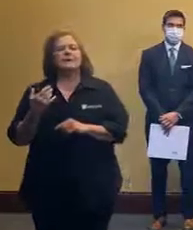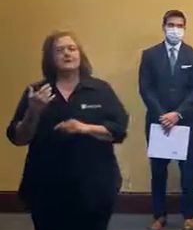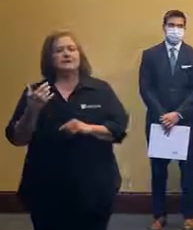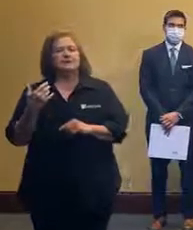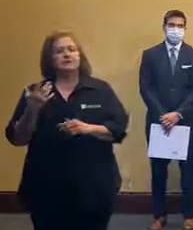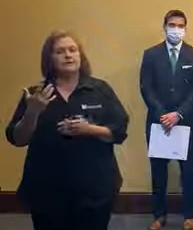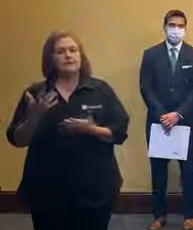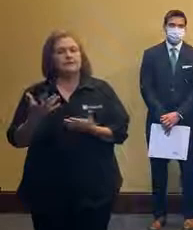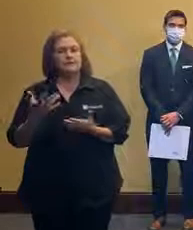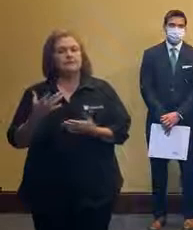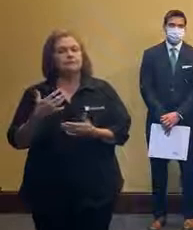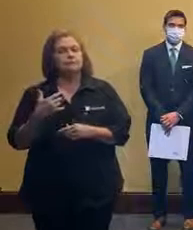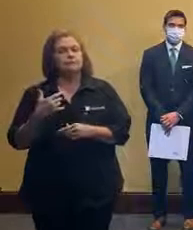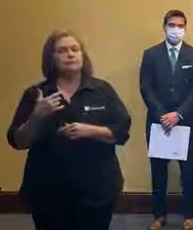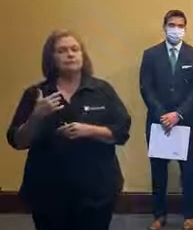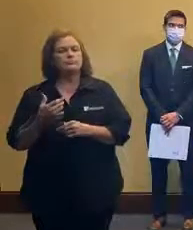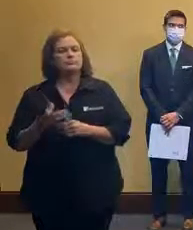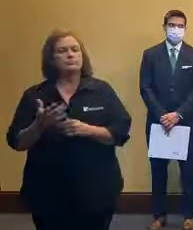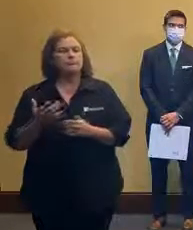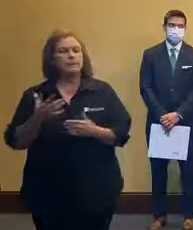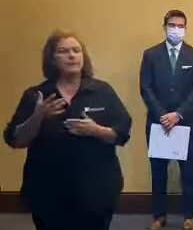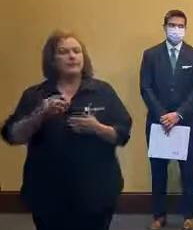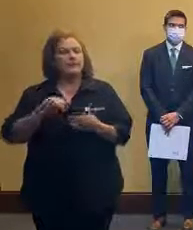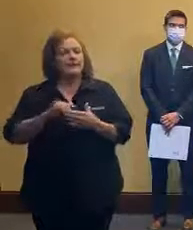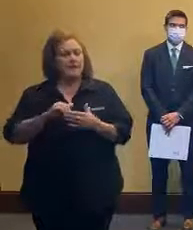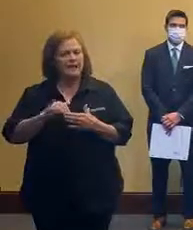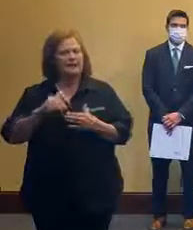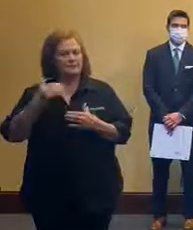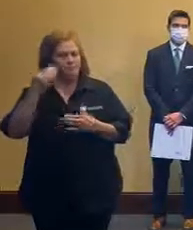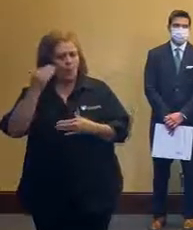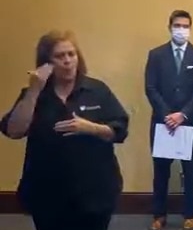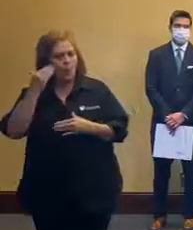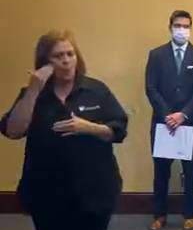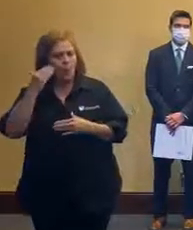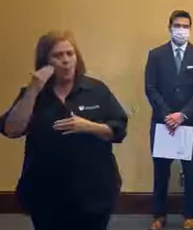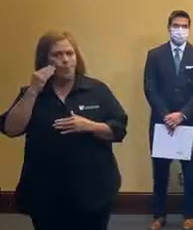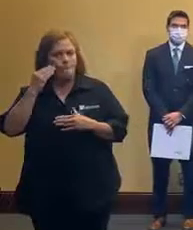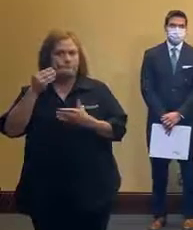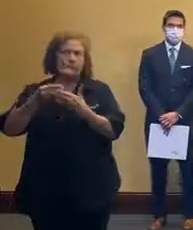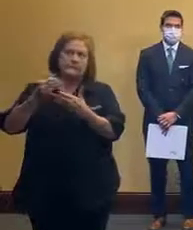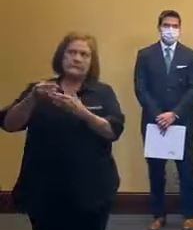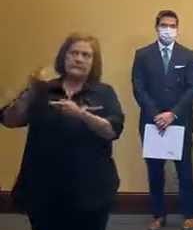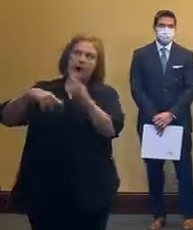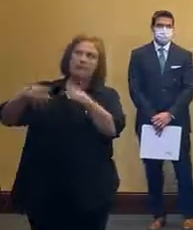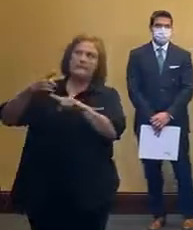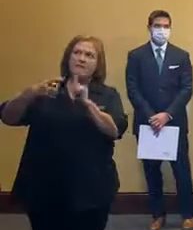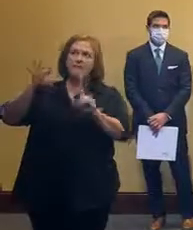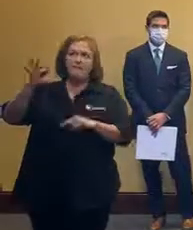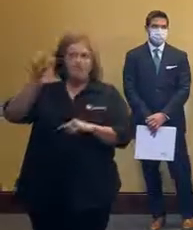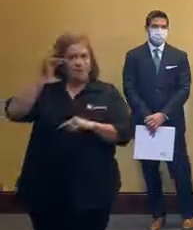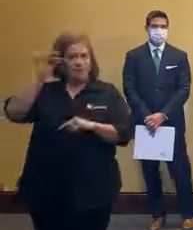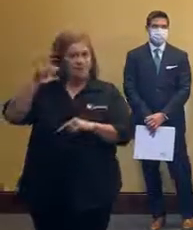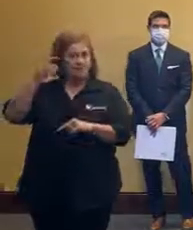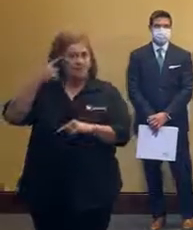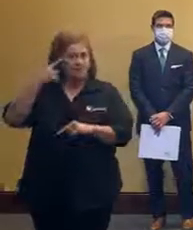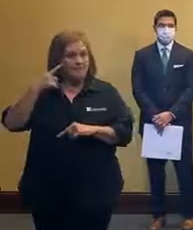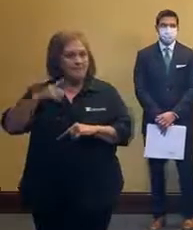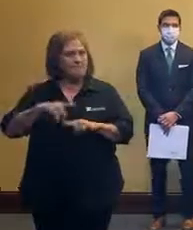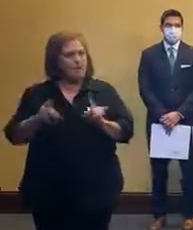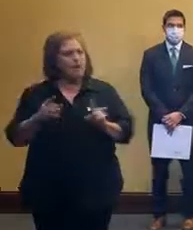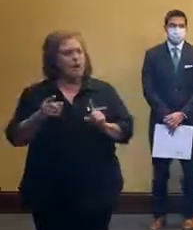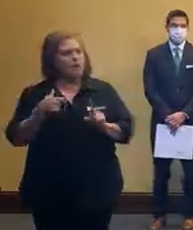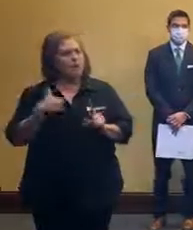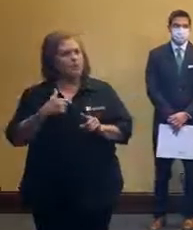the thought of the cavalry coming from the federal government, but more of wanting again to